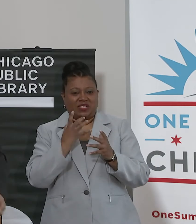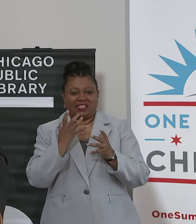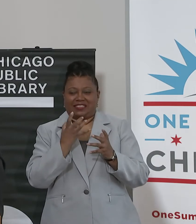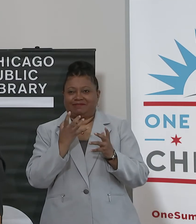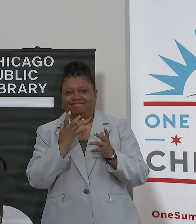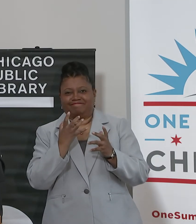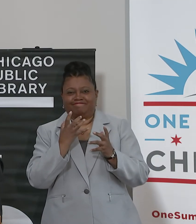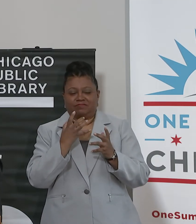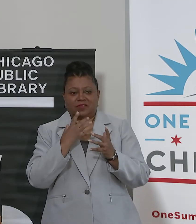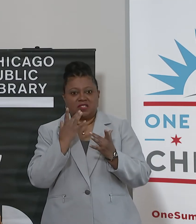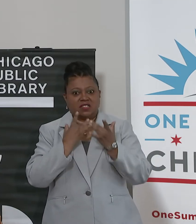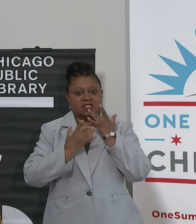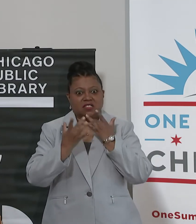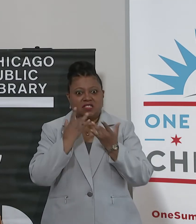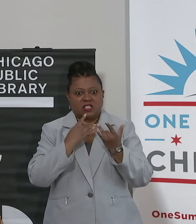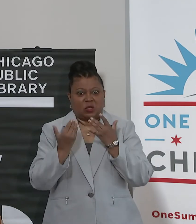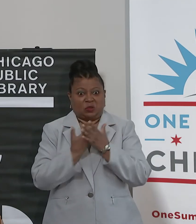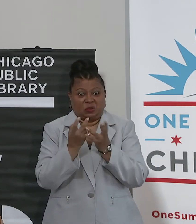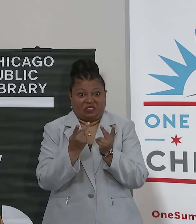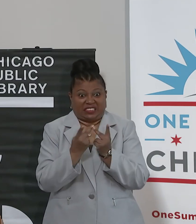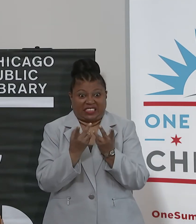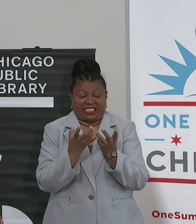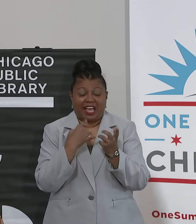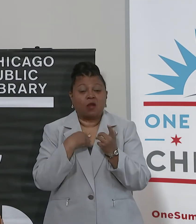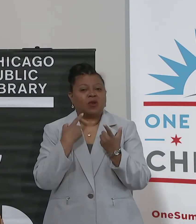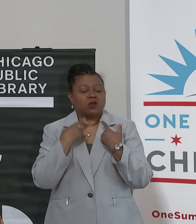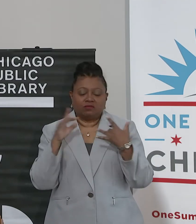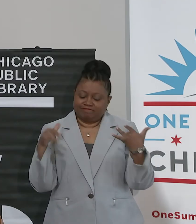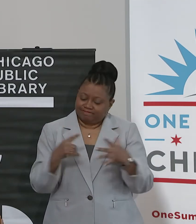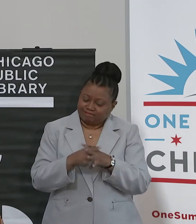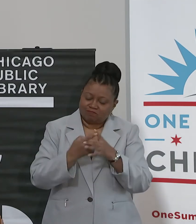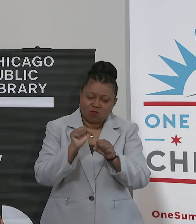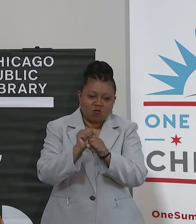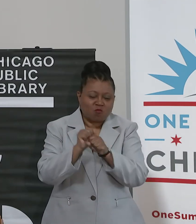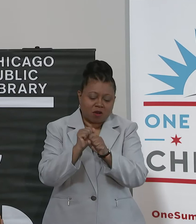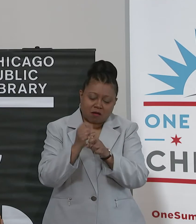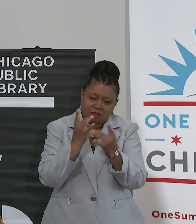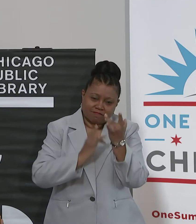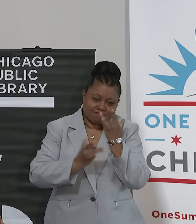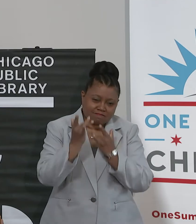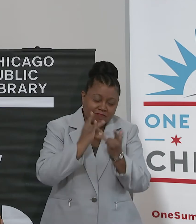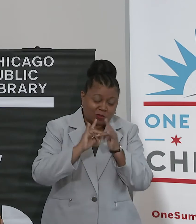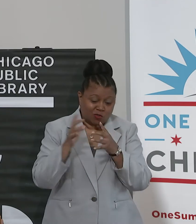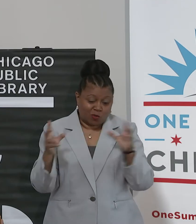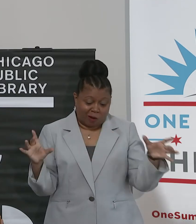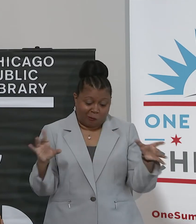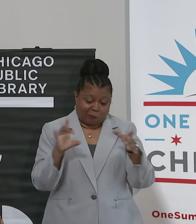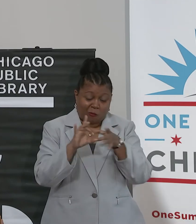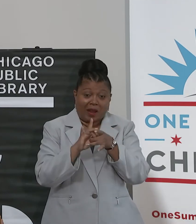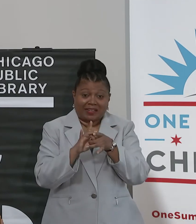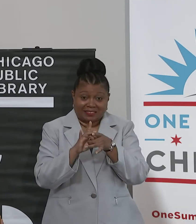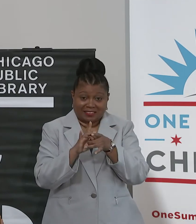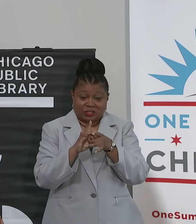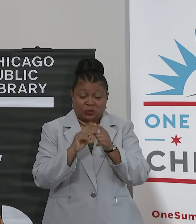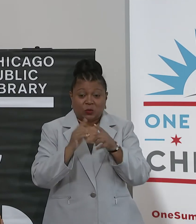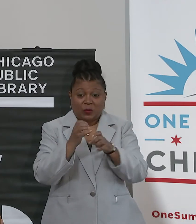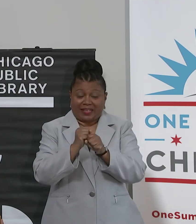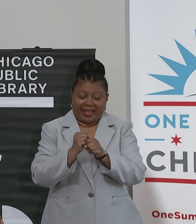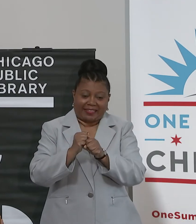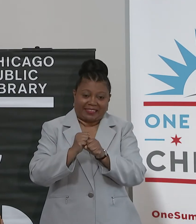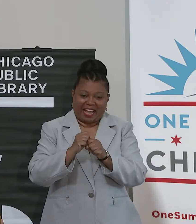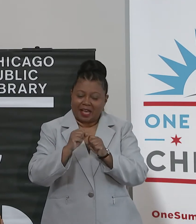extremely desperate for a new facility, and we went to work desperately to bridge the gap to get